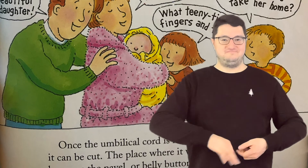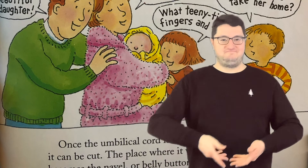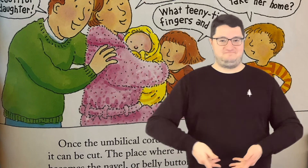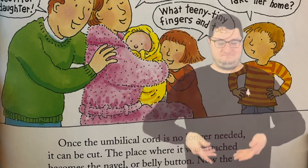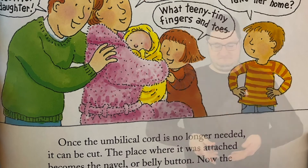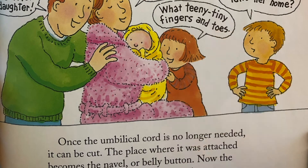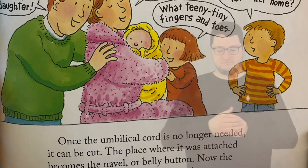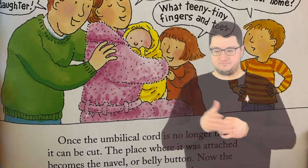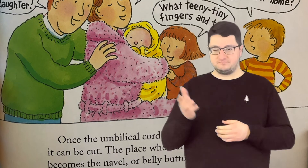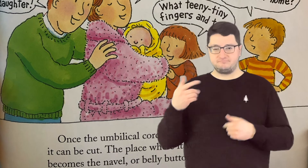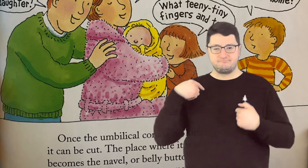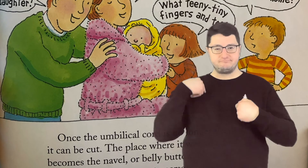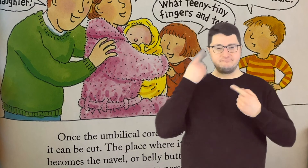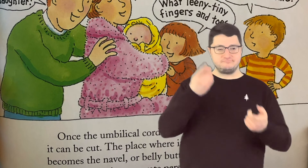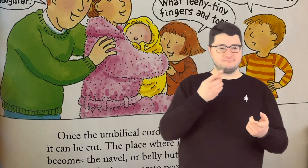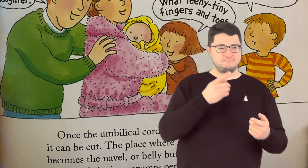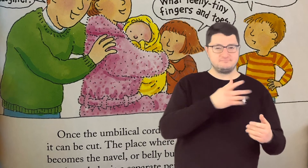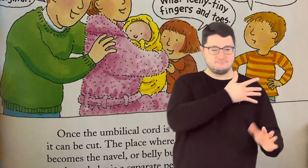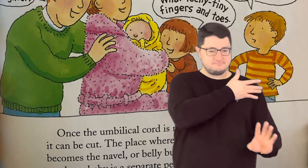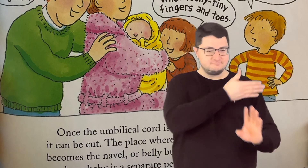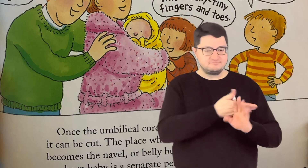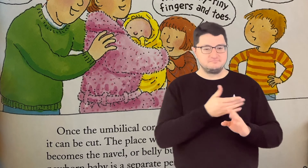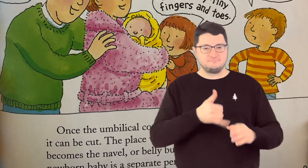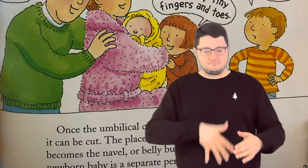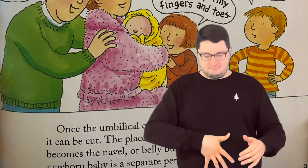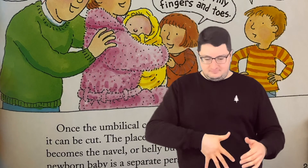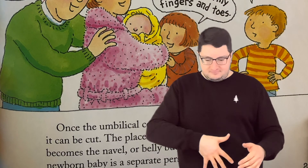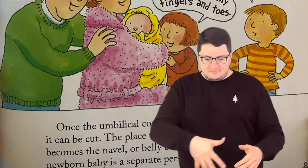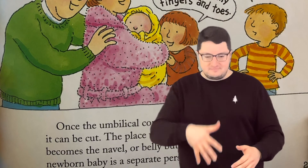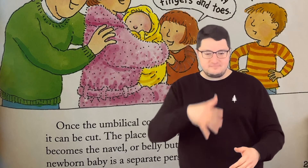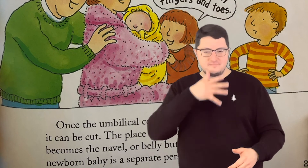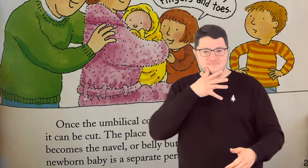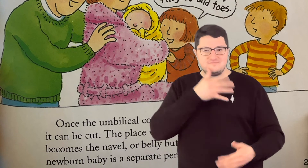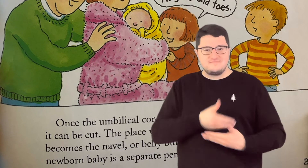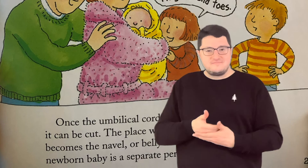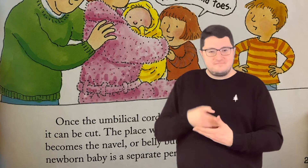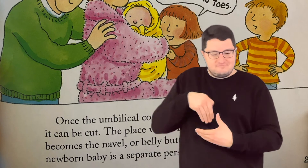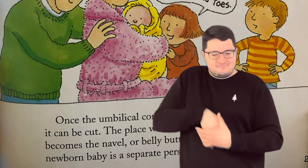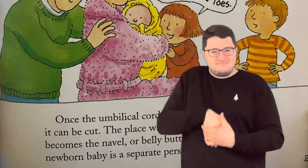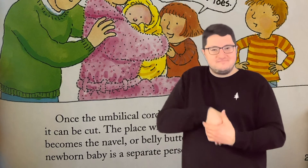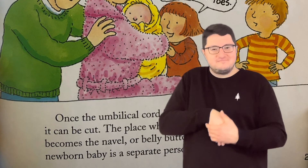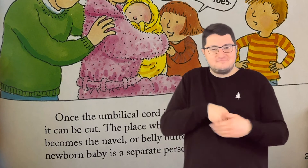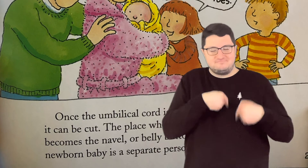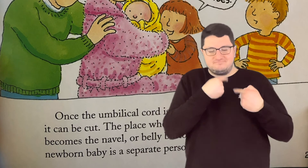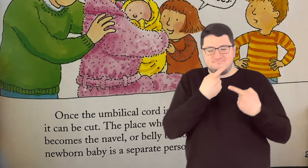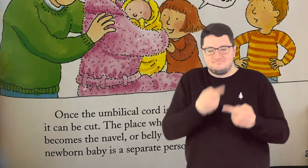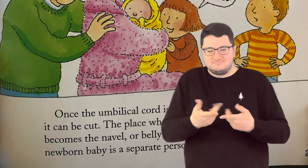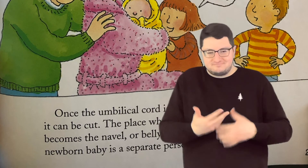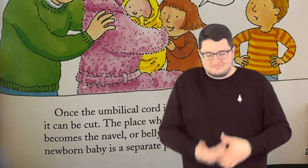or belly button. Now the newborn baby is a separate person.